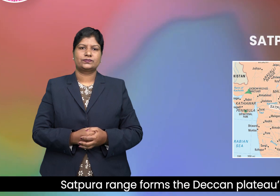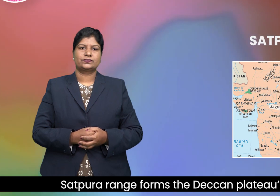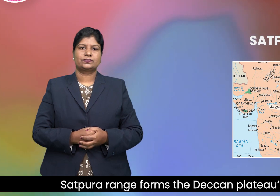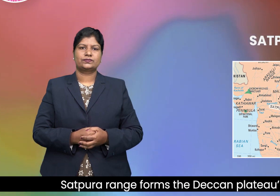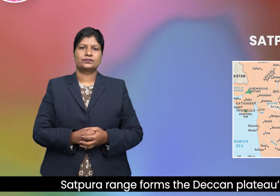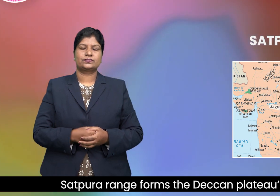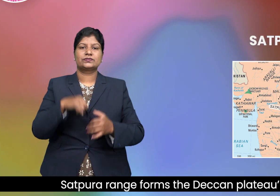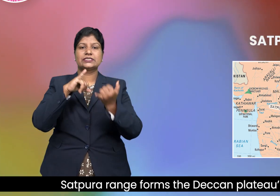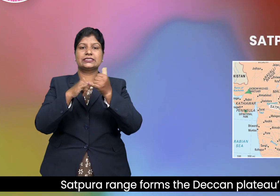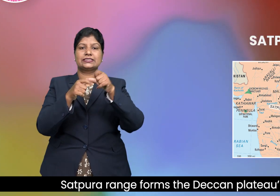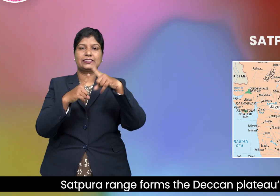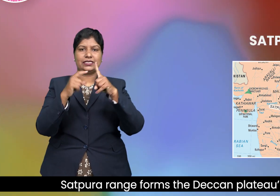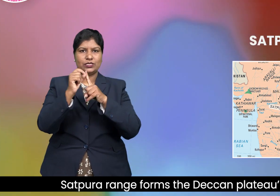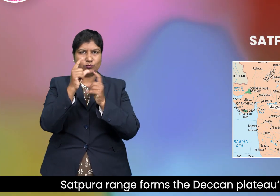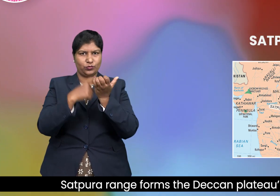Satpura Satpura range